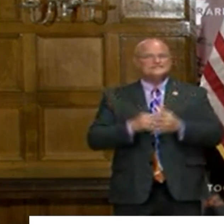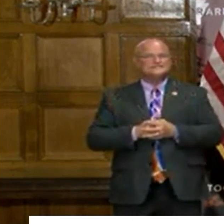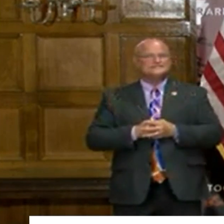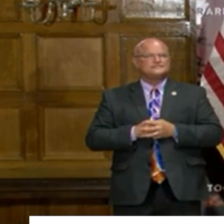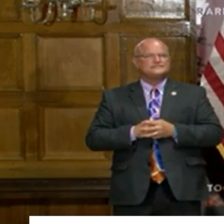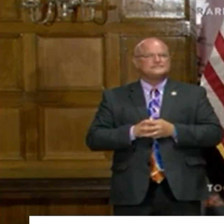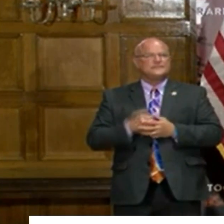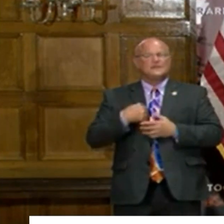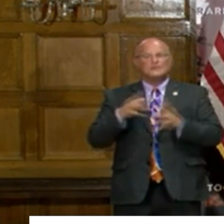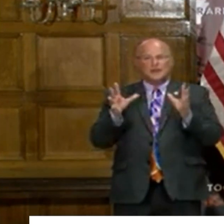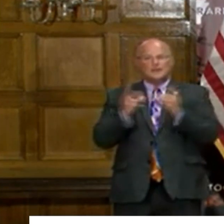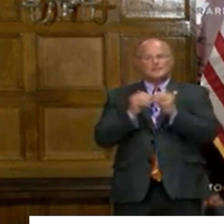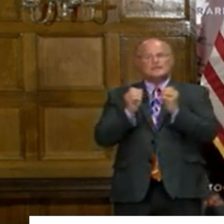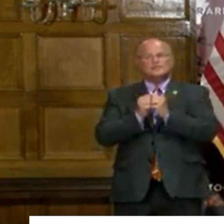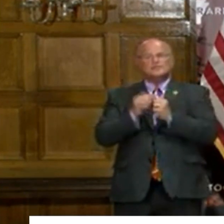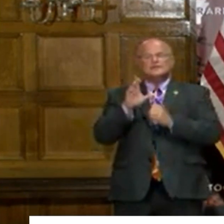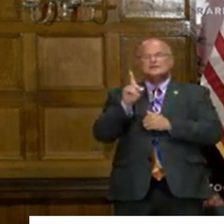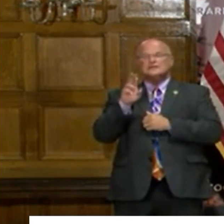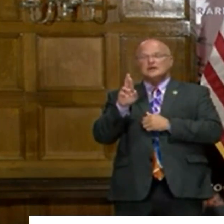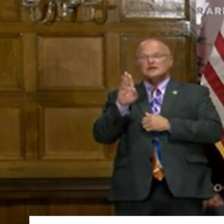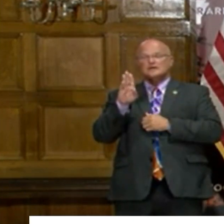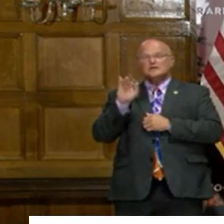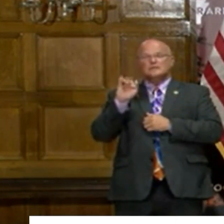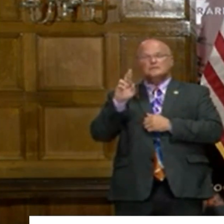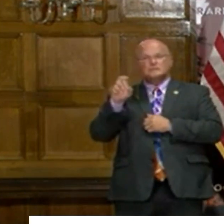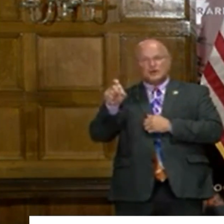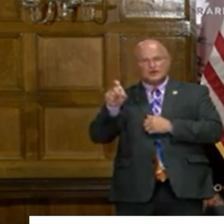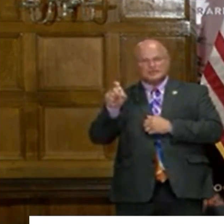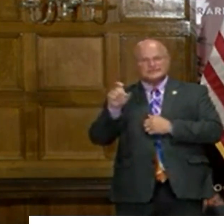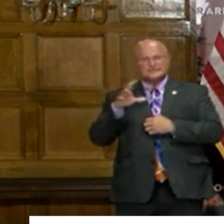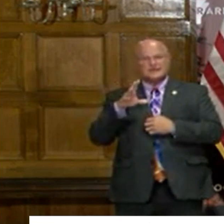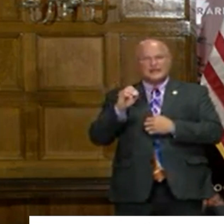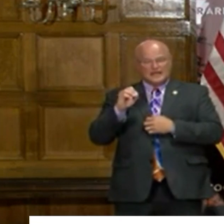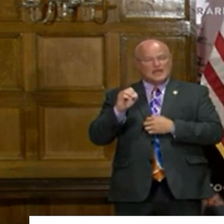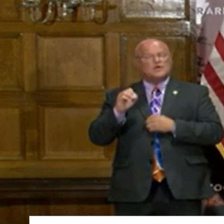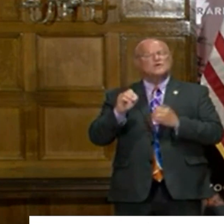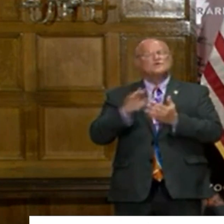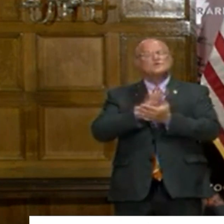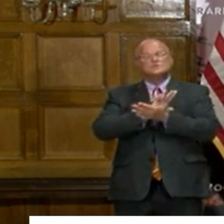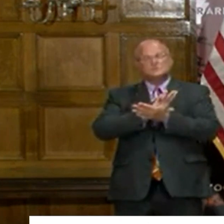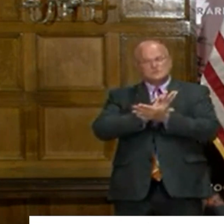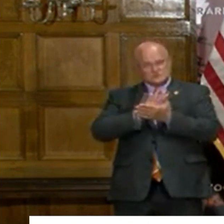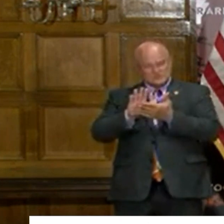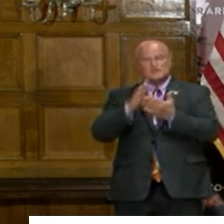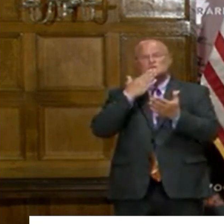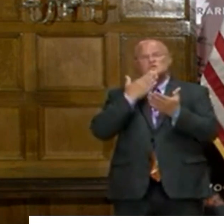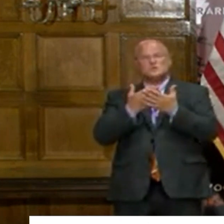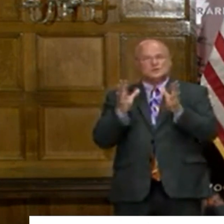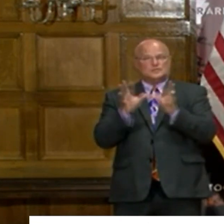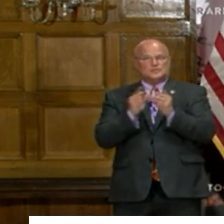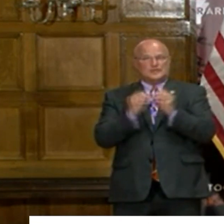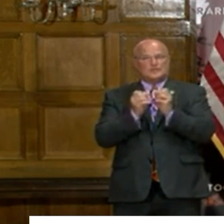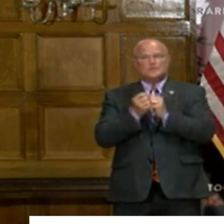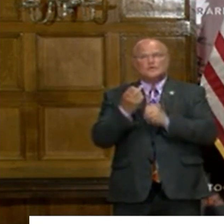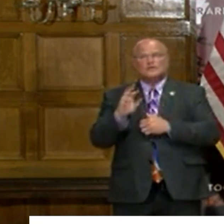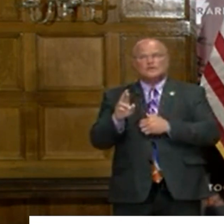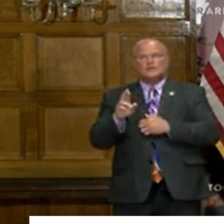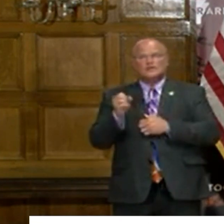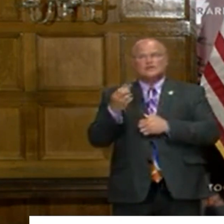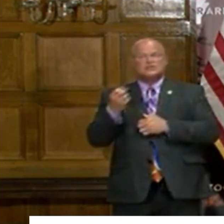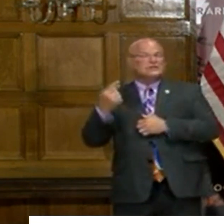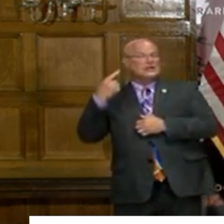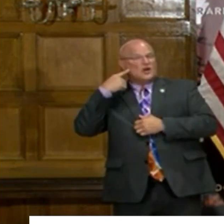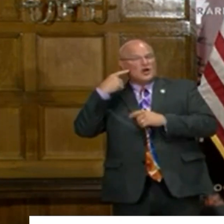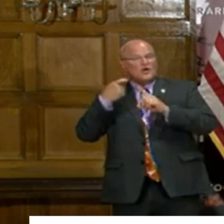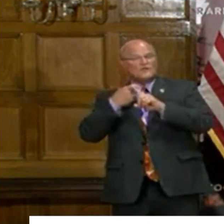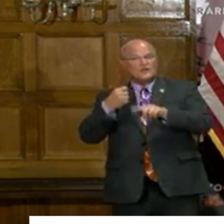my meeting with Dr. Birx, and it was a very good meeting where she got to hear from